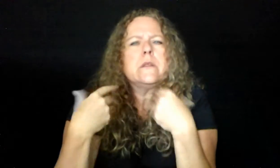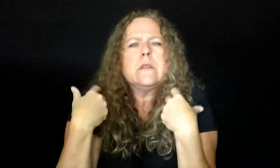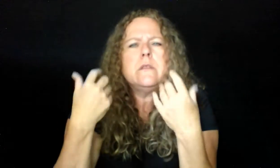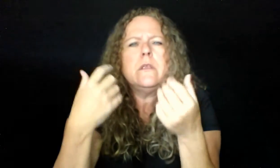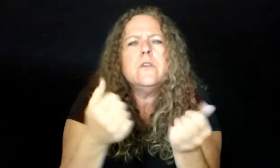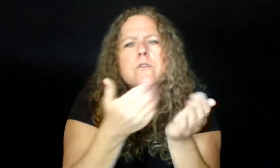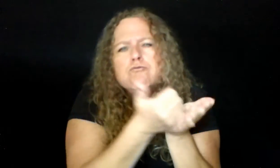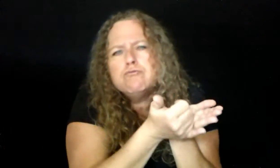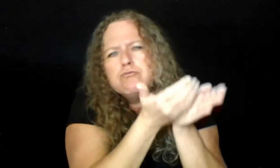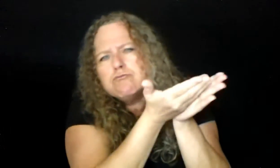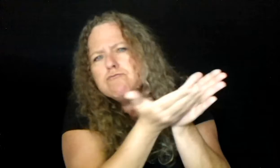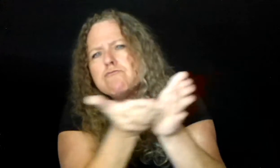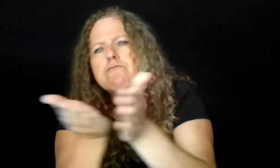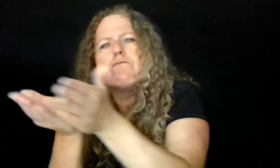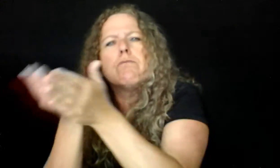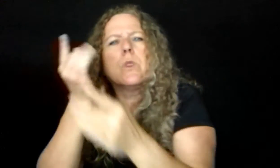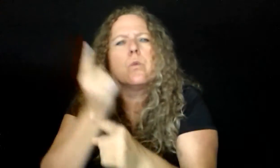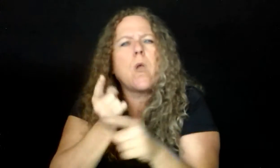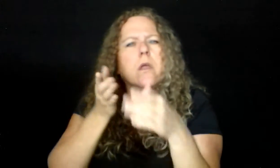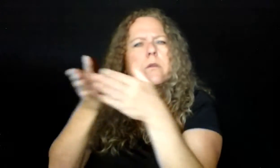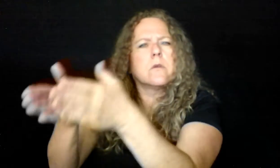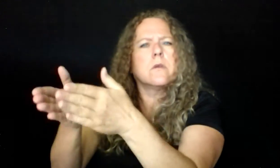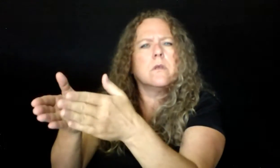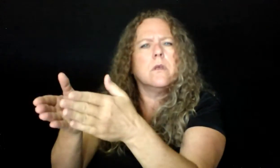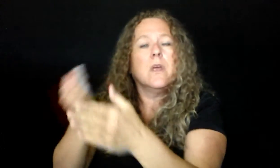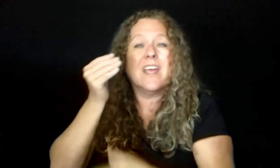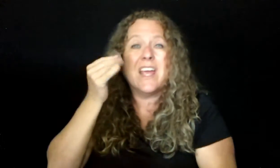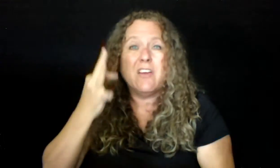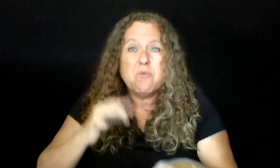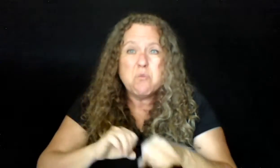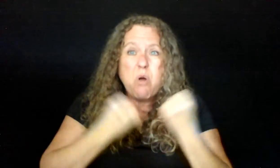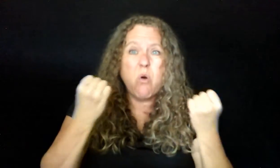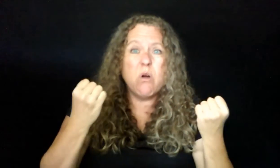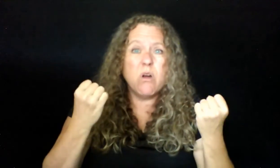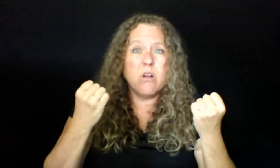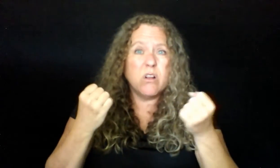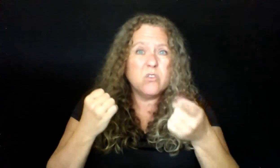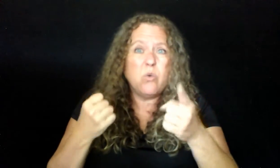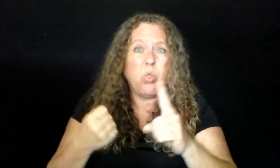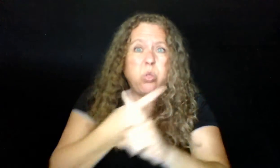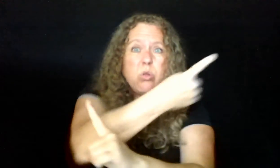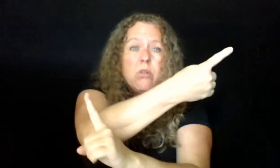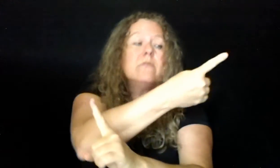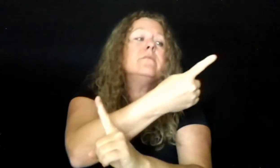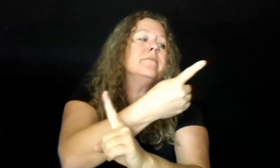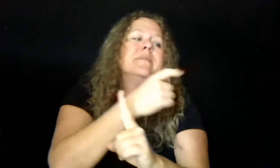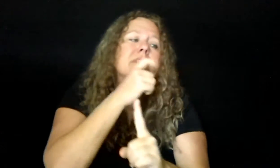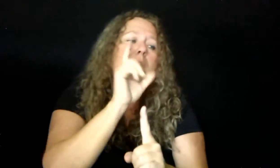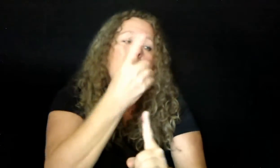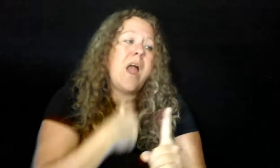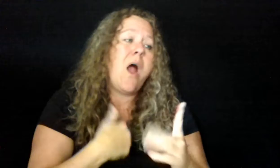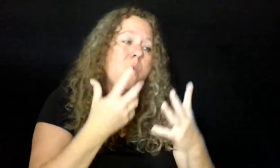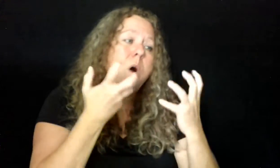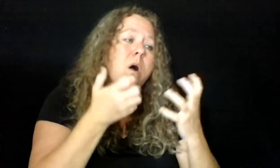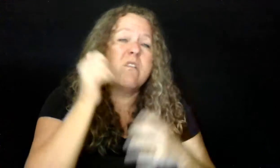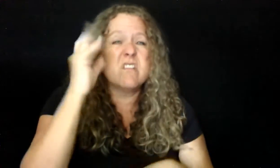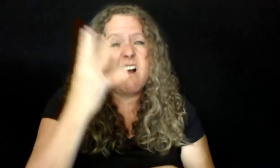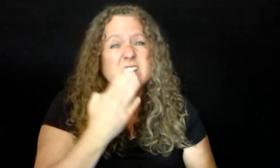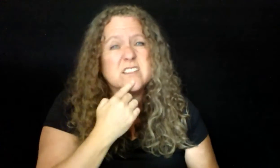something broken, then that something is outside of where God wants it to be. But God brings it back to where it's supposed to be. It's the most essential